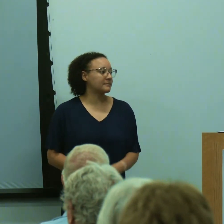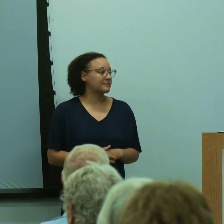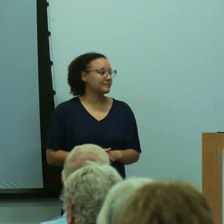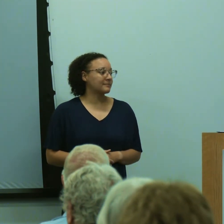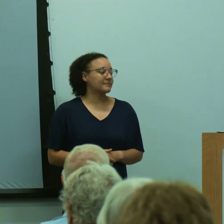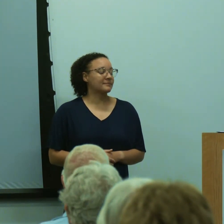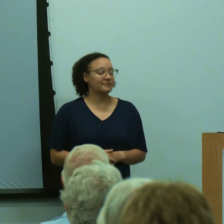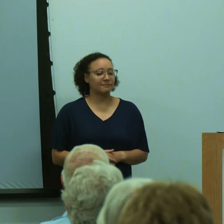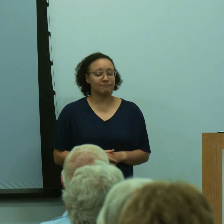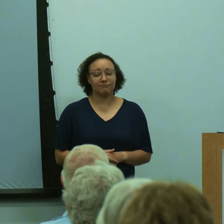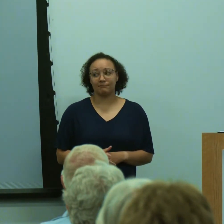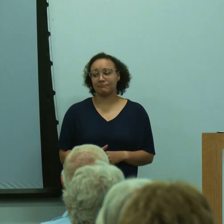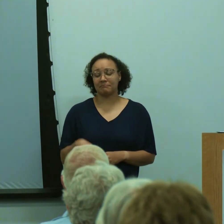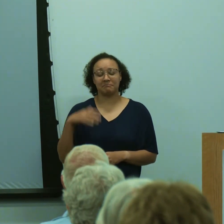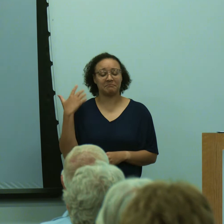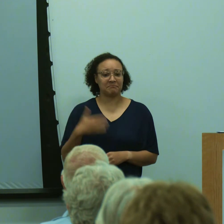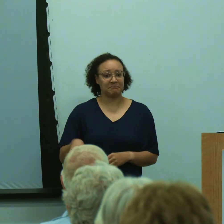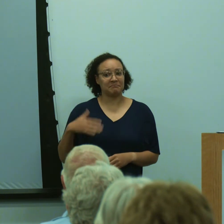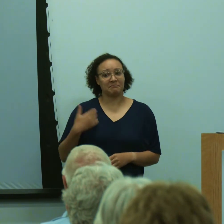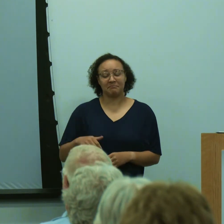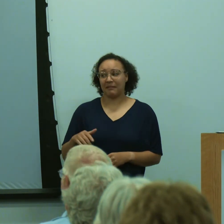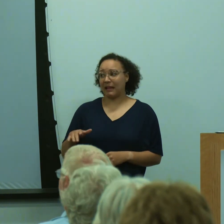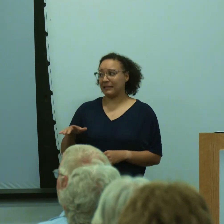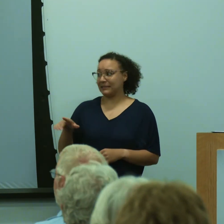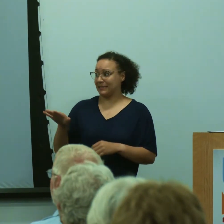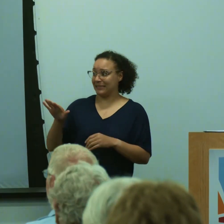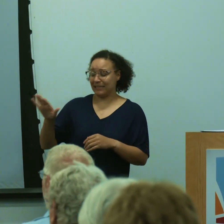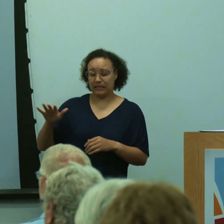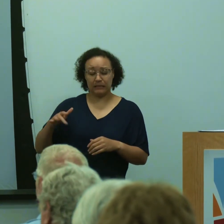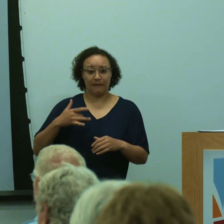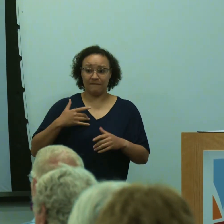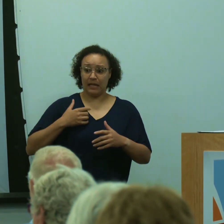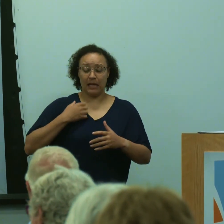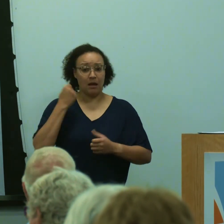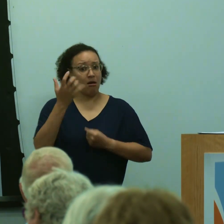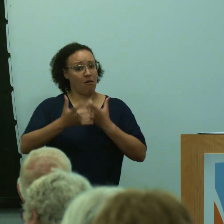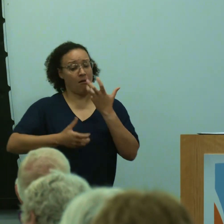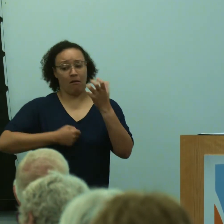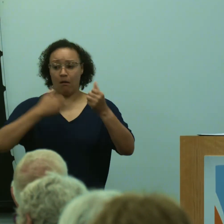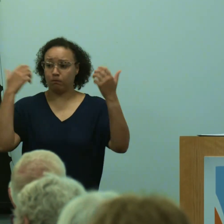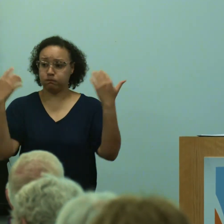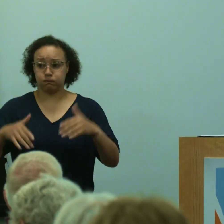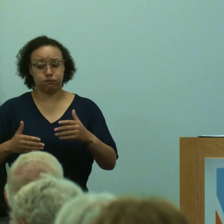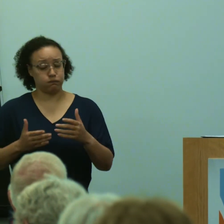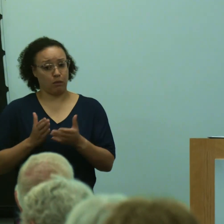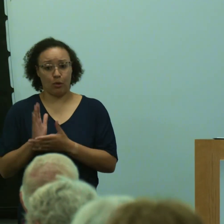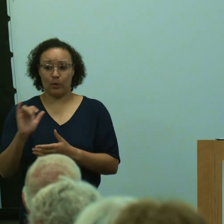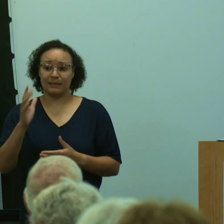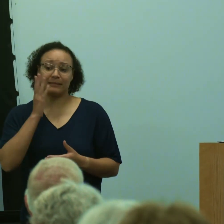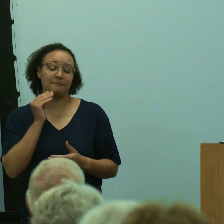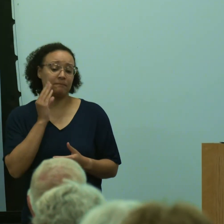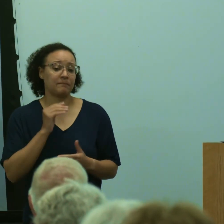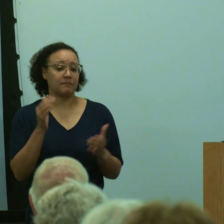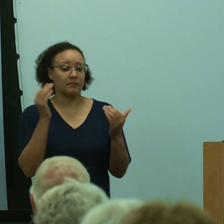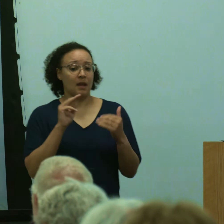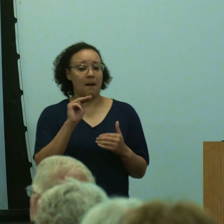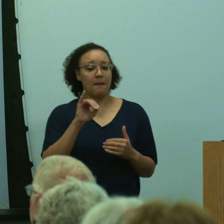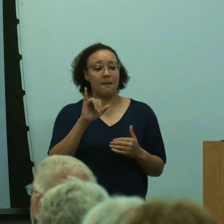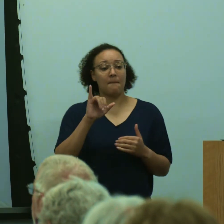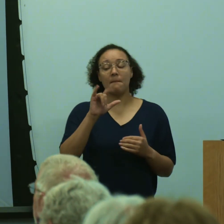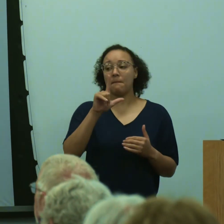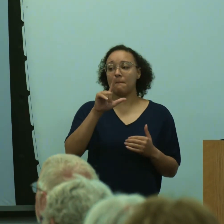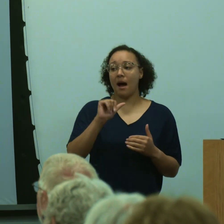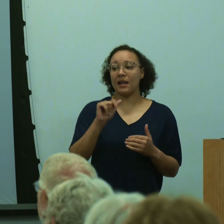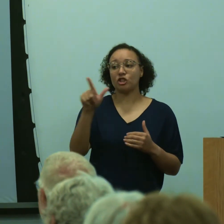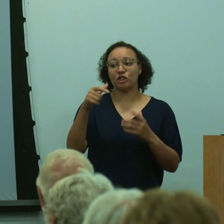And that's from the heart about Tom's experience working on this issue. Myla Cardona Jones is Assistant Professor